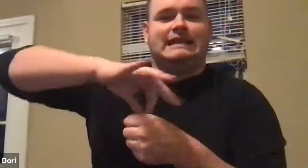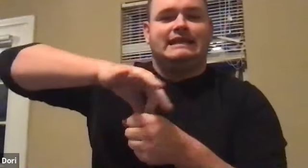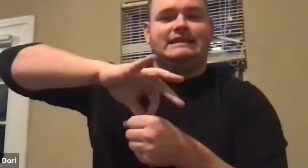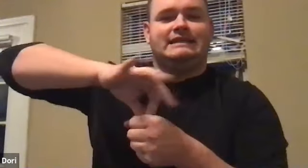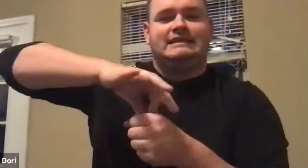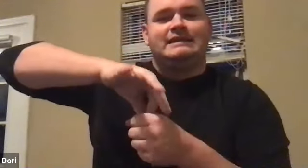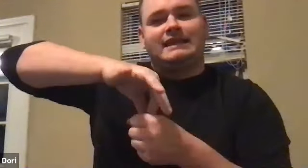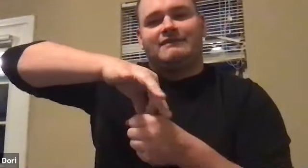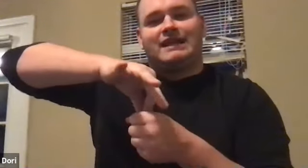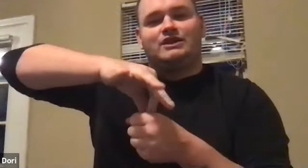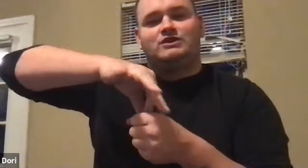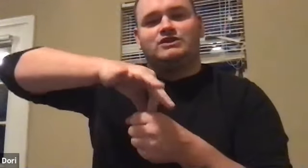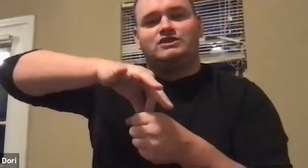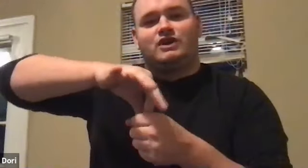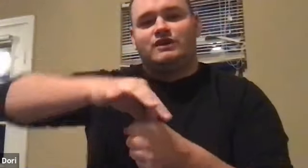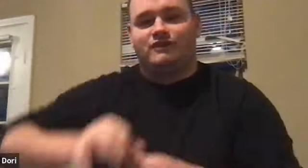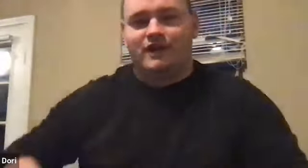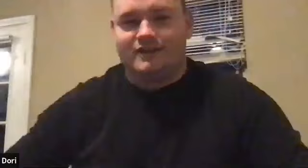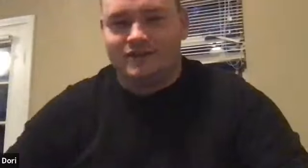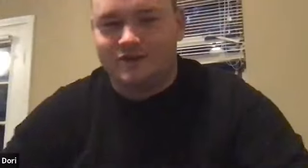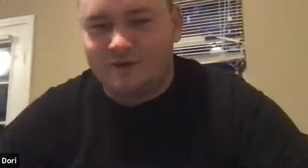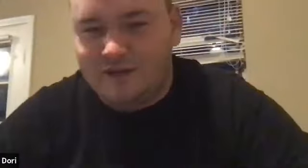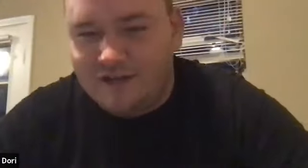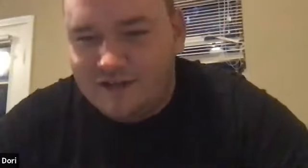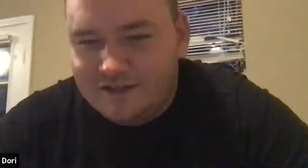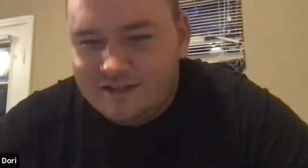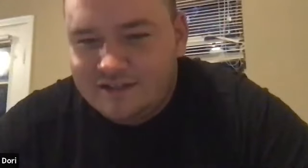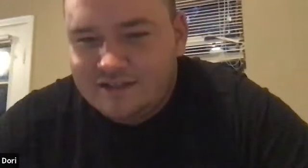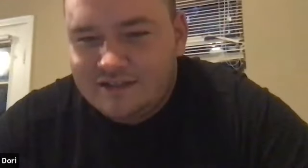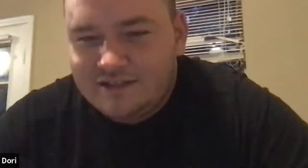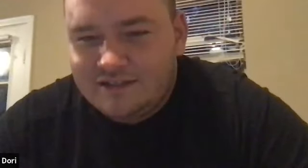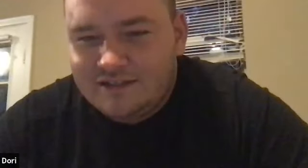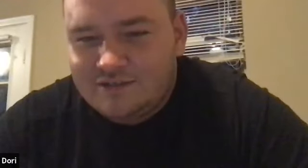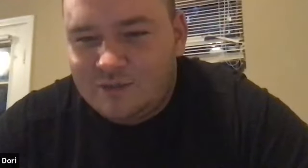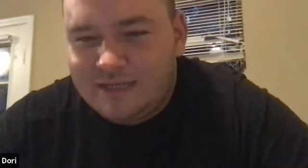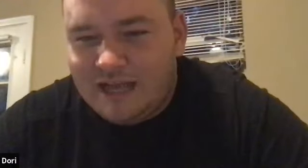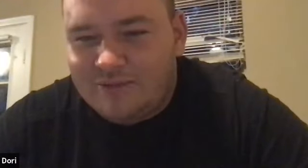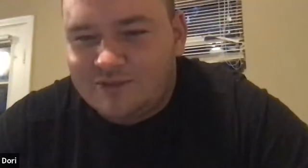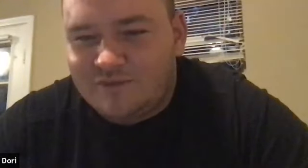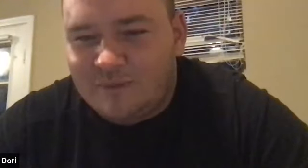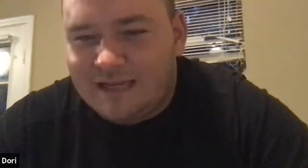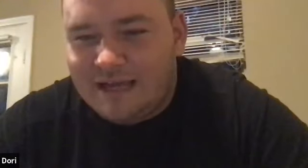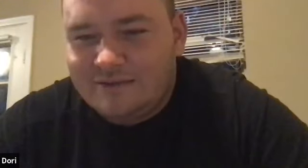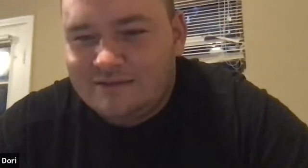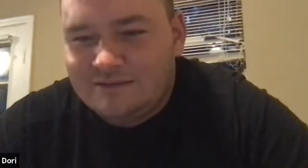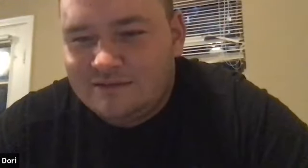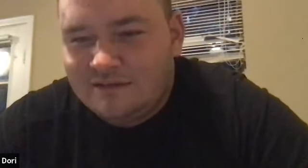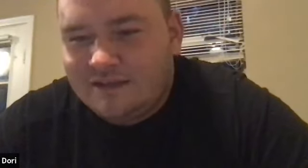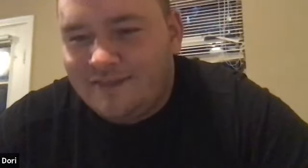T. Think of it like you're throwing it around in your little too many options for make out. There's